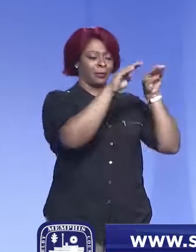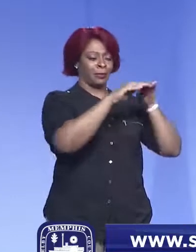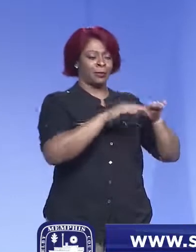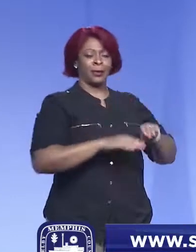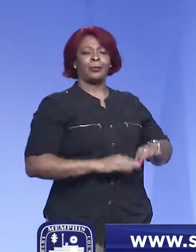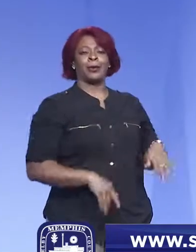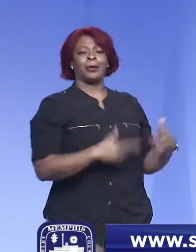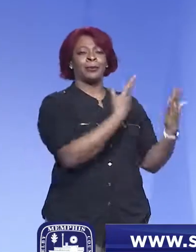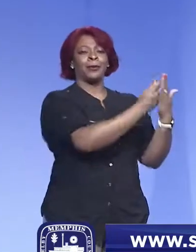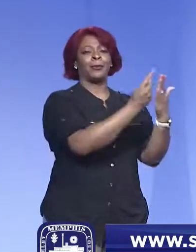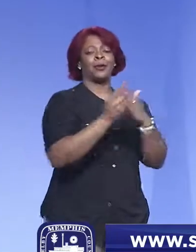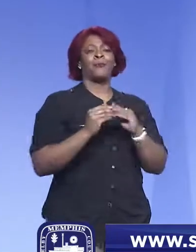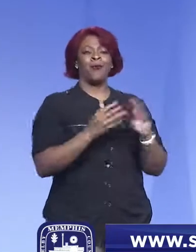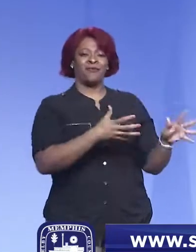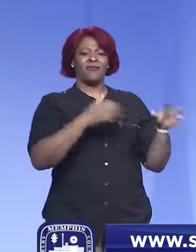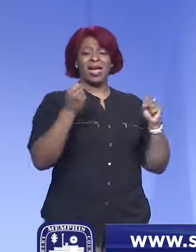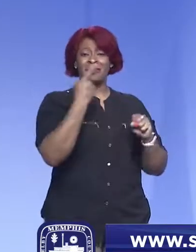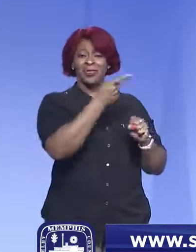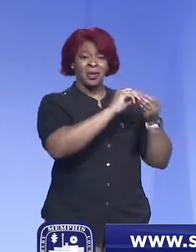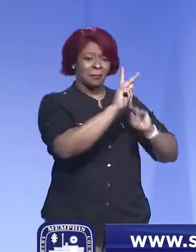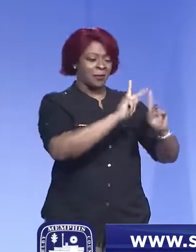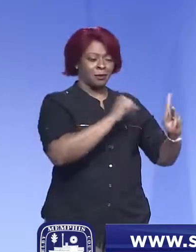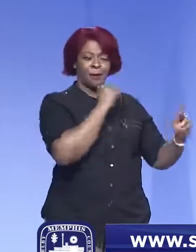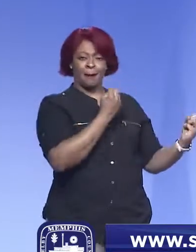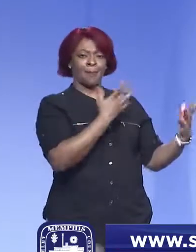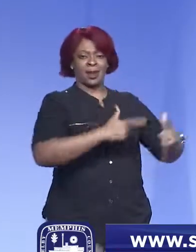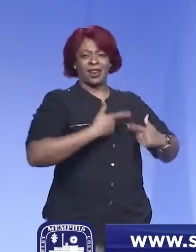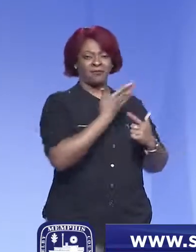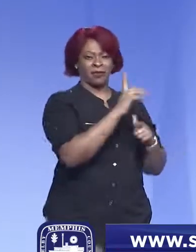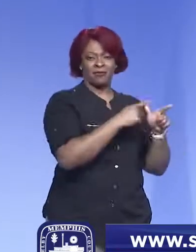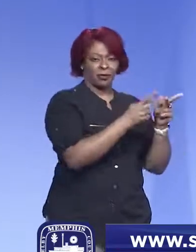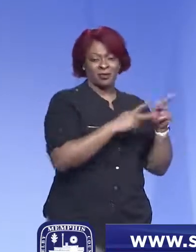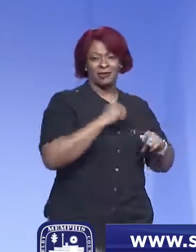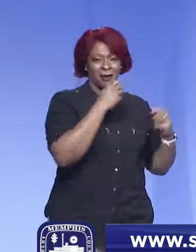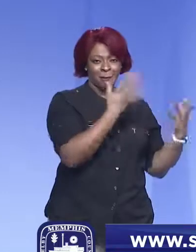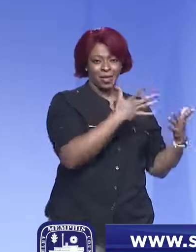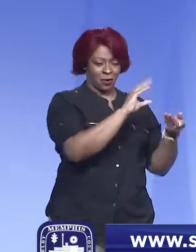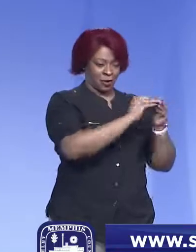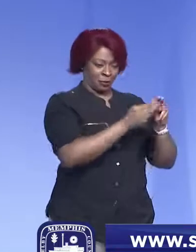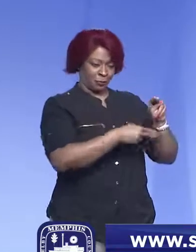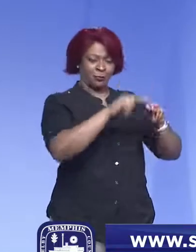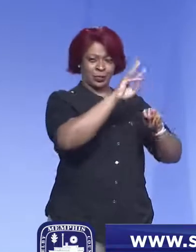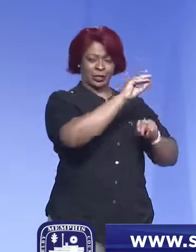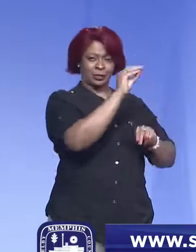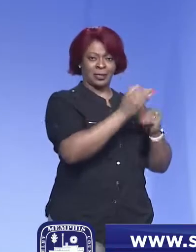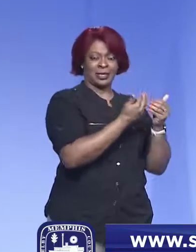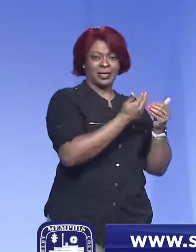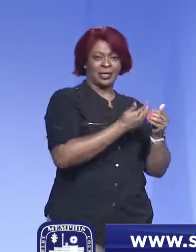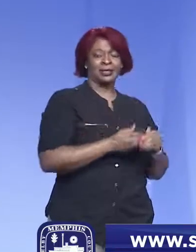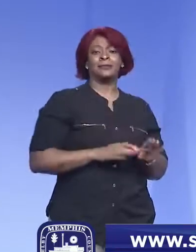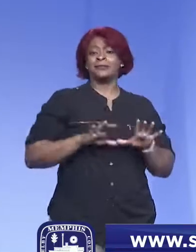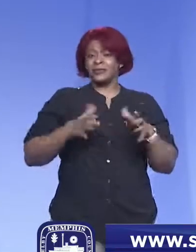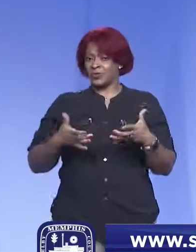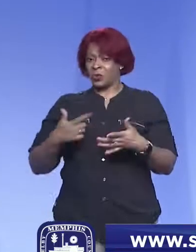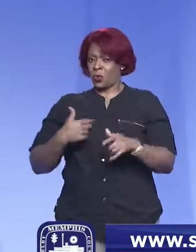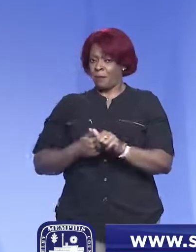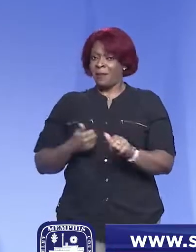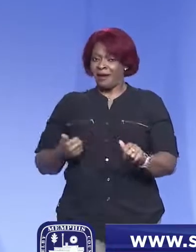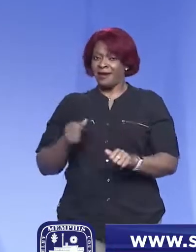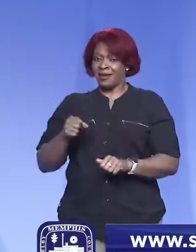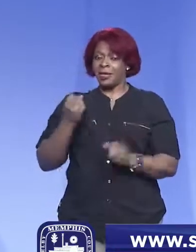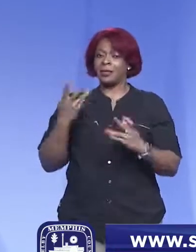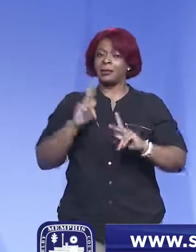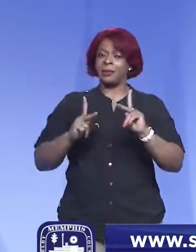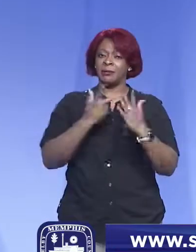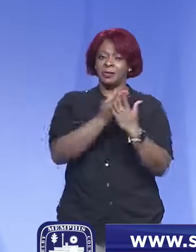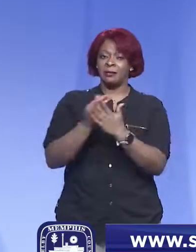of their population vaccinated because there's not very many people there in the first place. So part of when you're looking